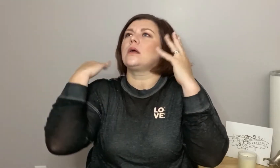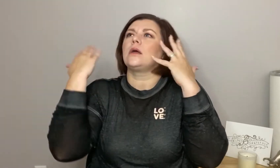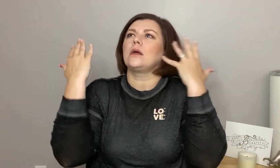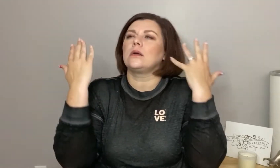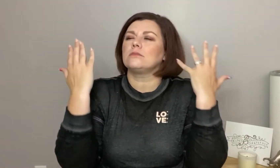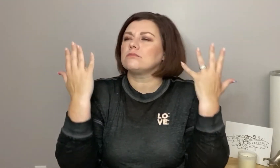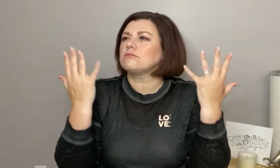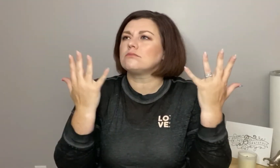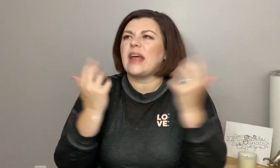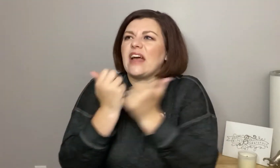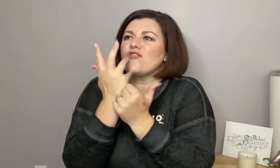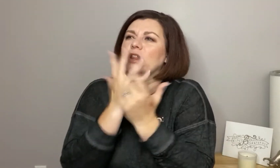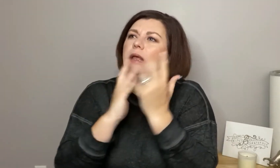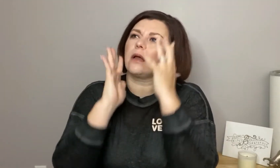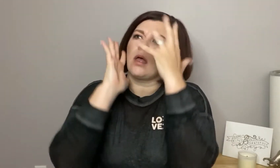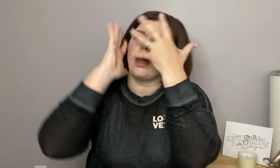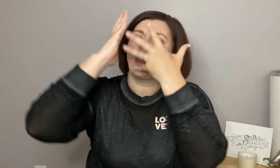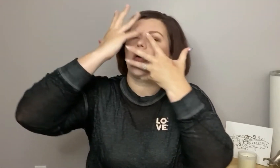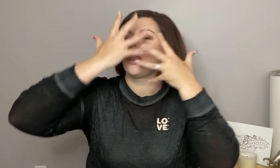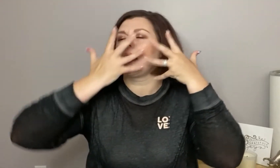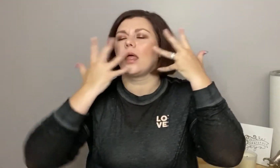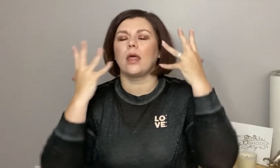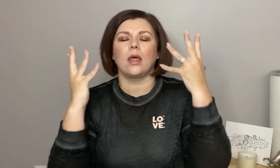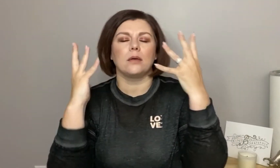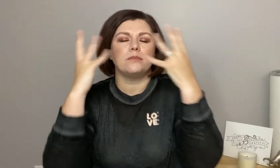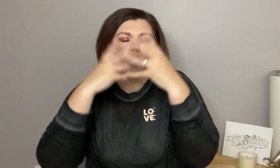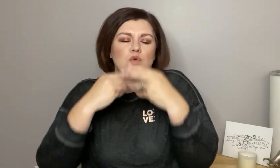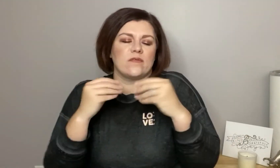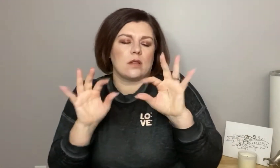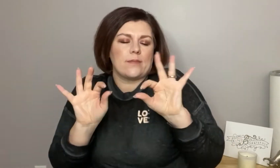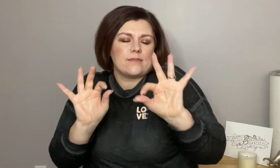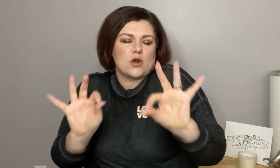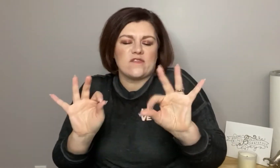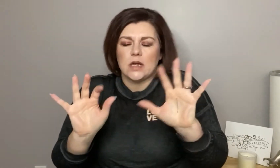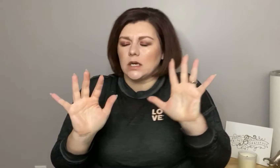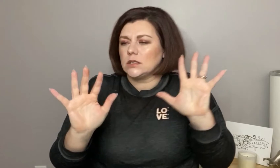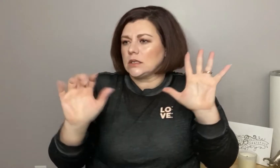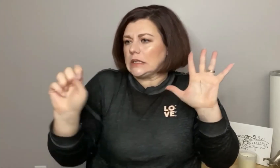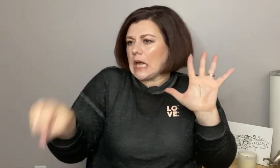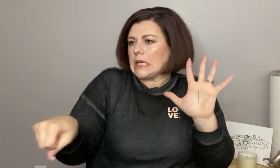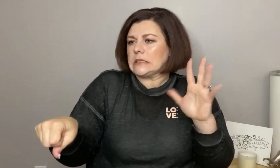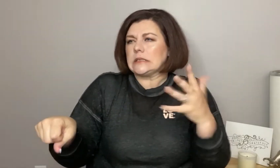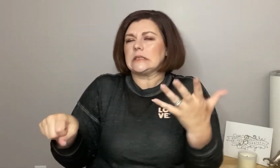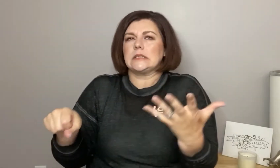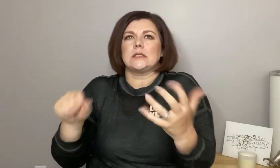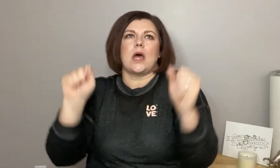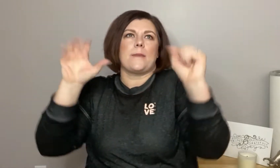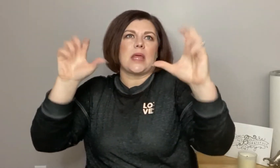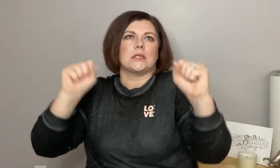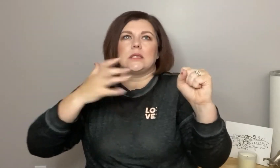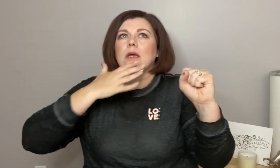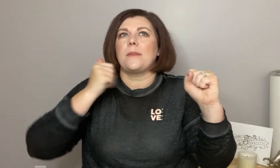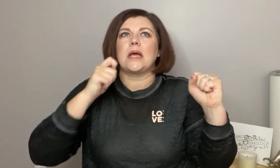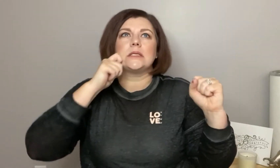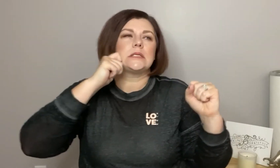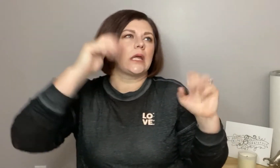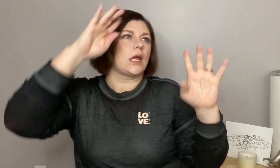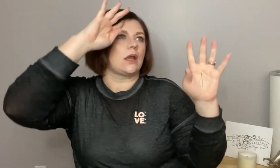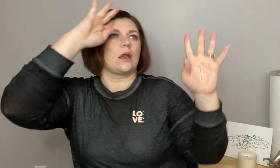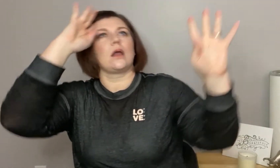look flawless. Everything needs to come together and meld and mesh into a perfect stream of amazingness.